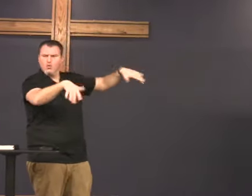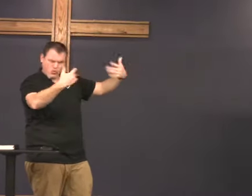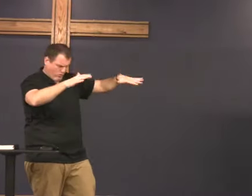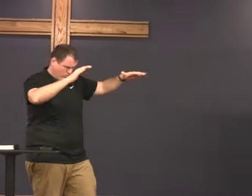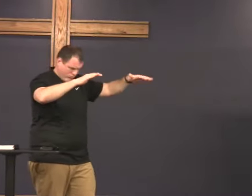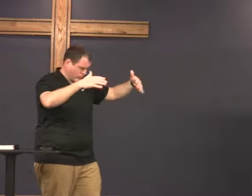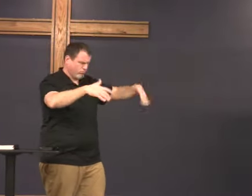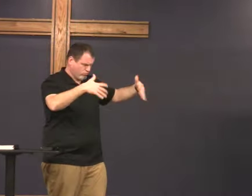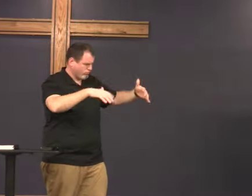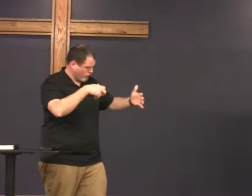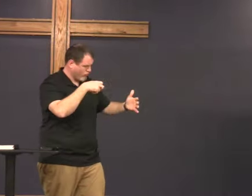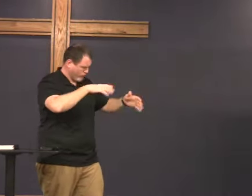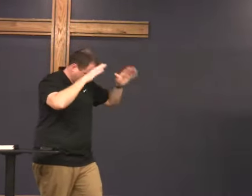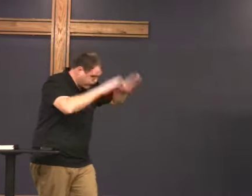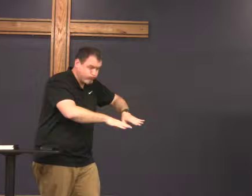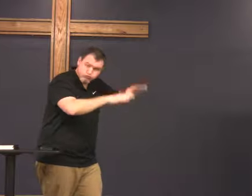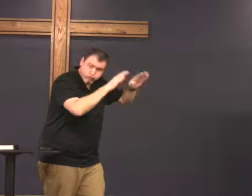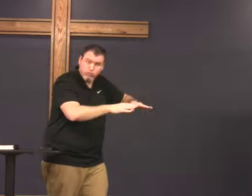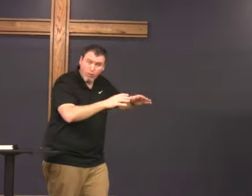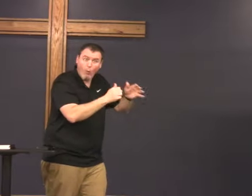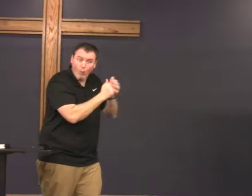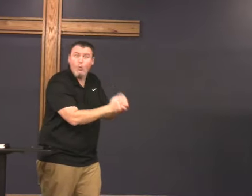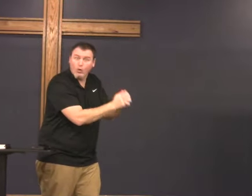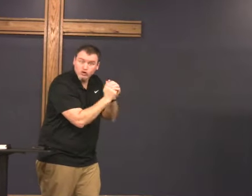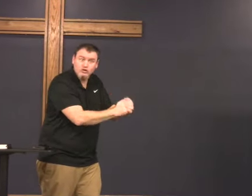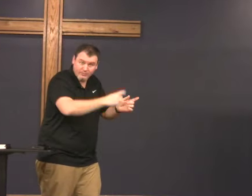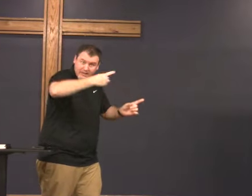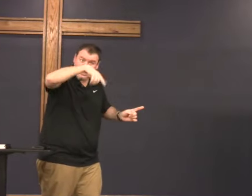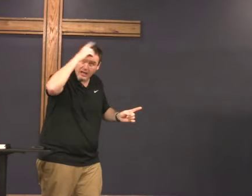Any promotion, and help to the position, and worship